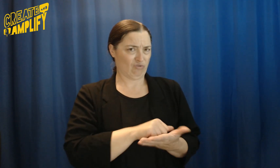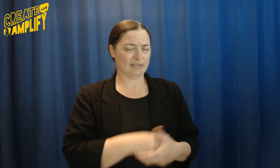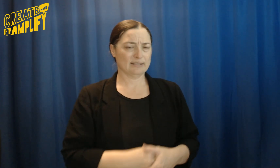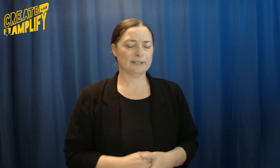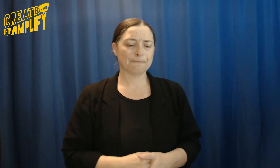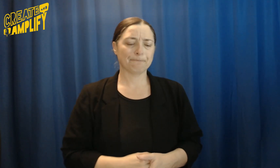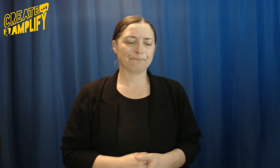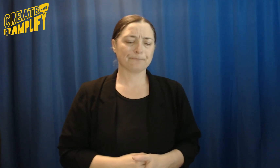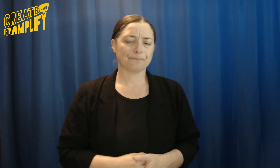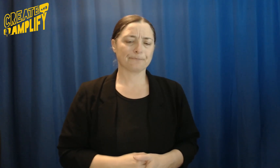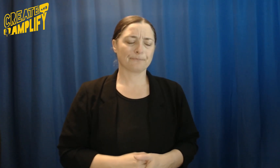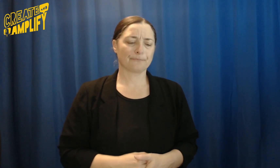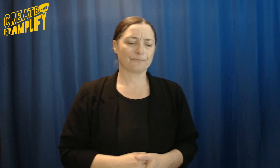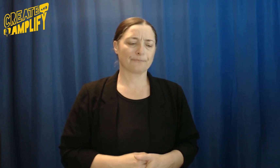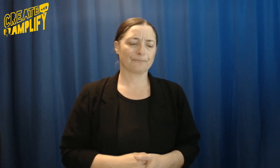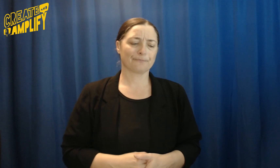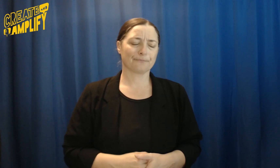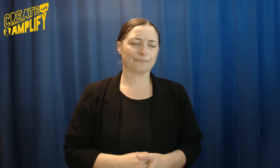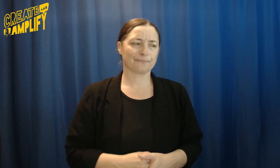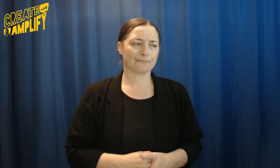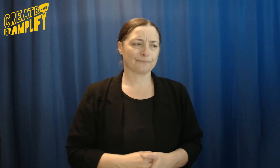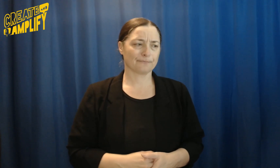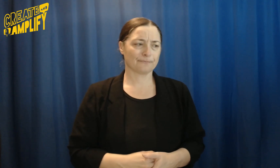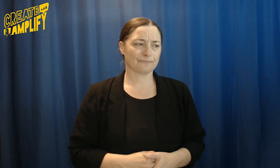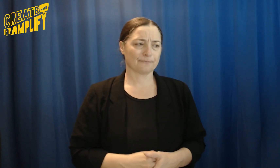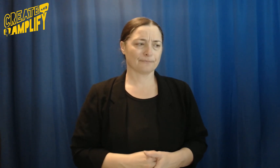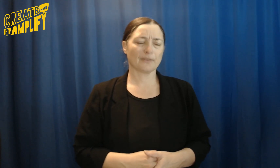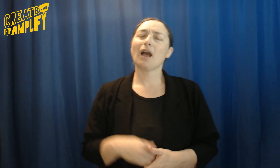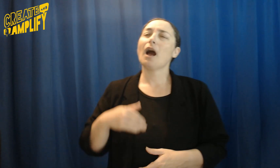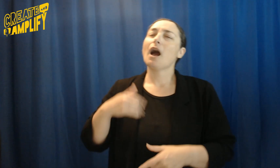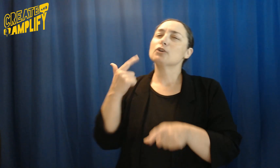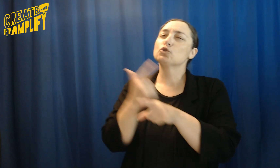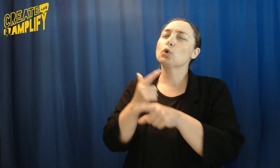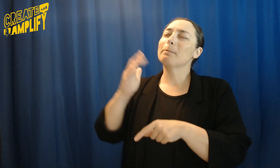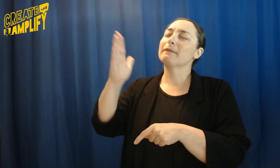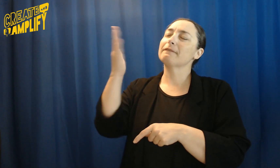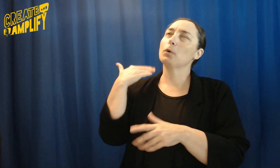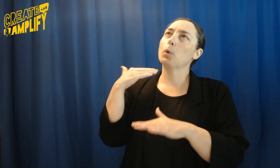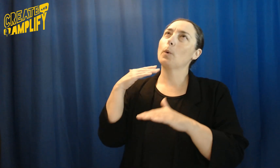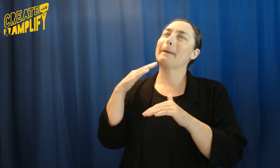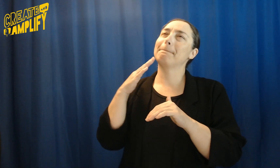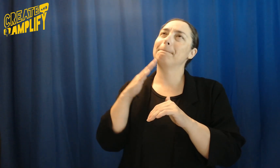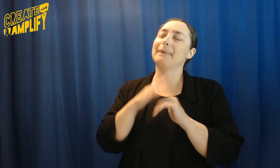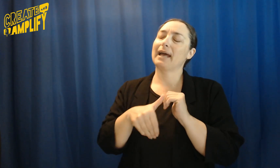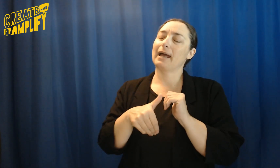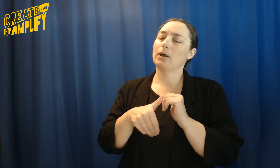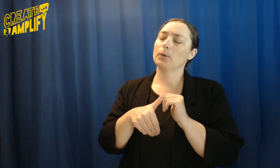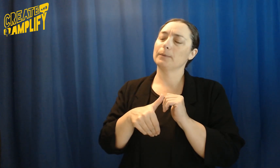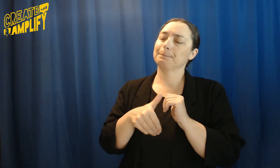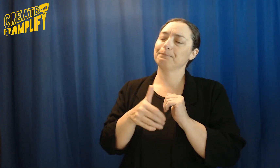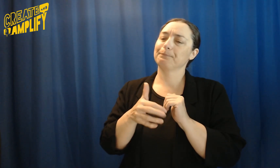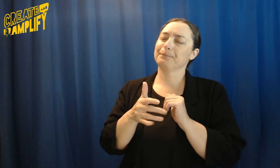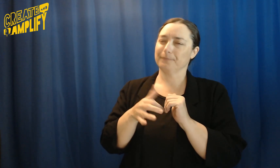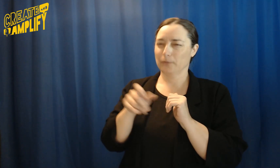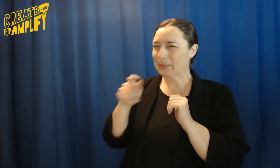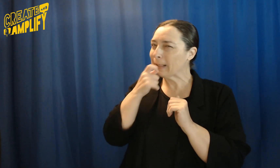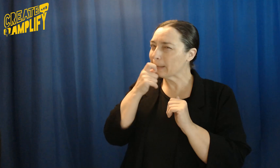talked before on this podcast about sort of a phenomenon that I've seen that you just kind of touched on, where